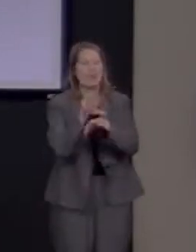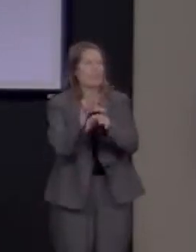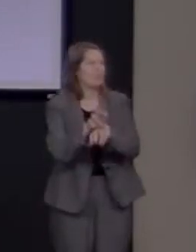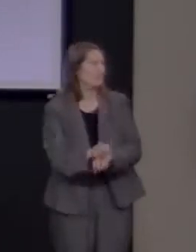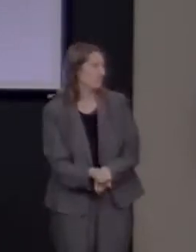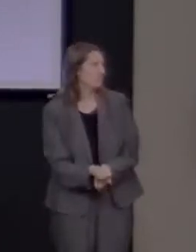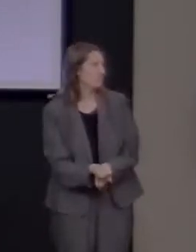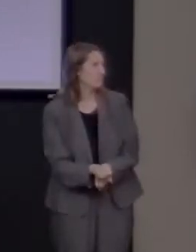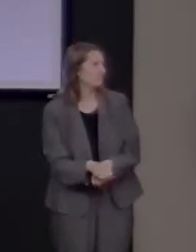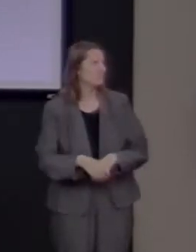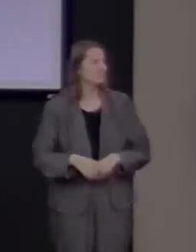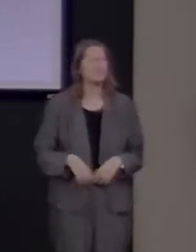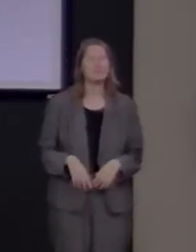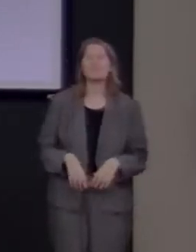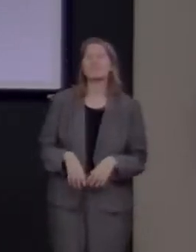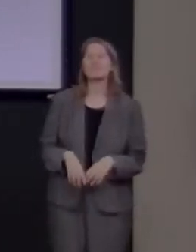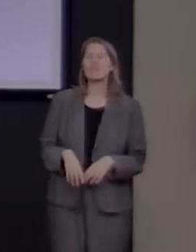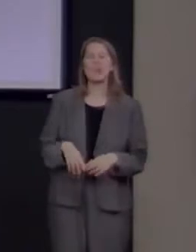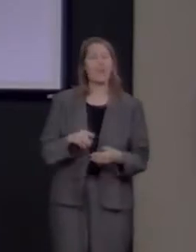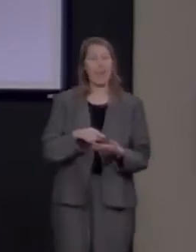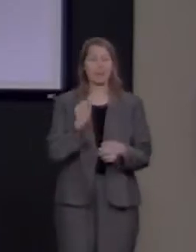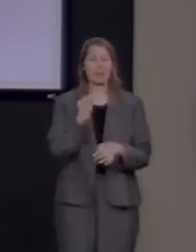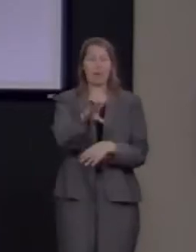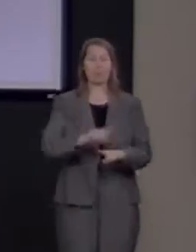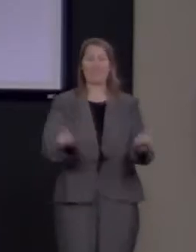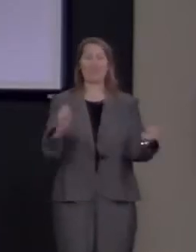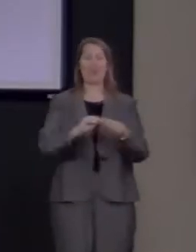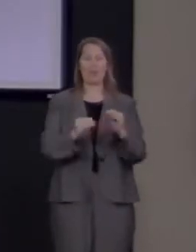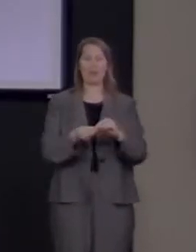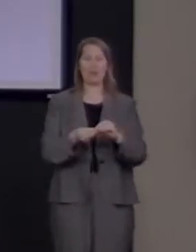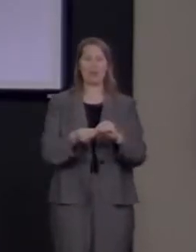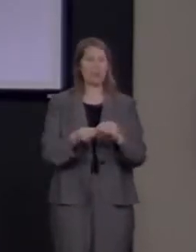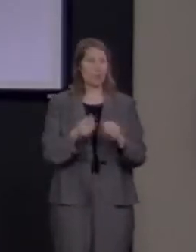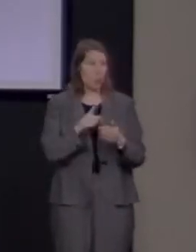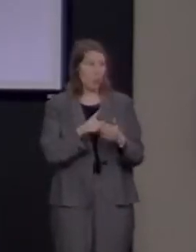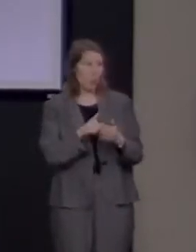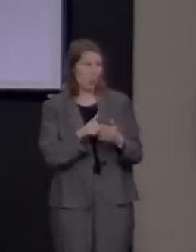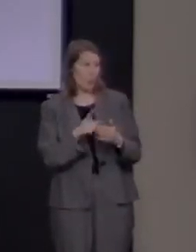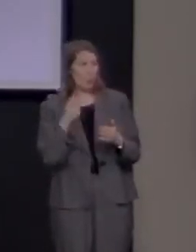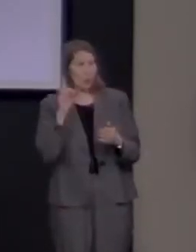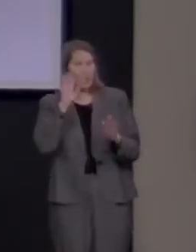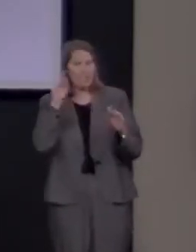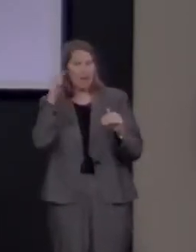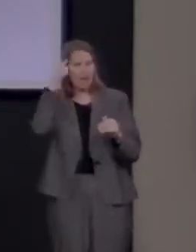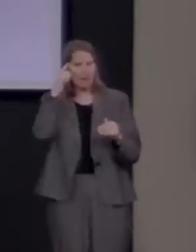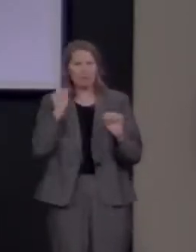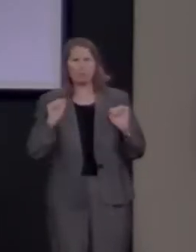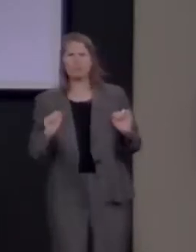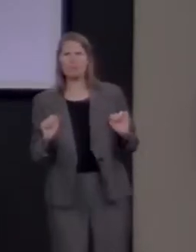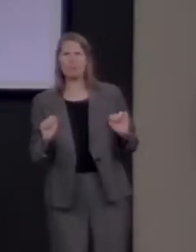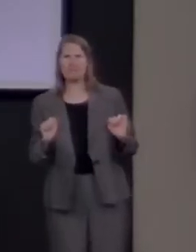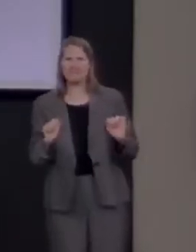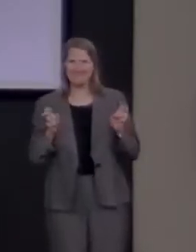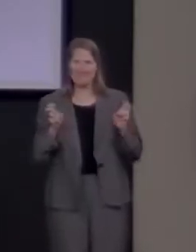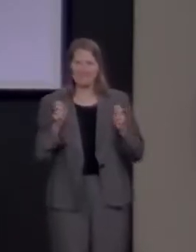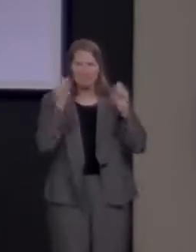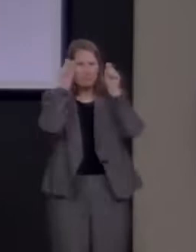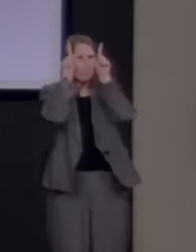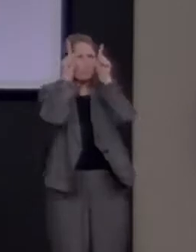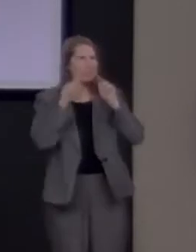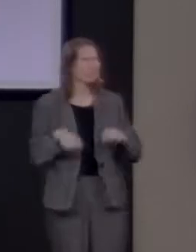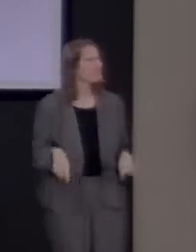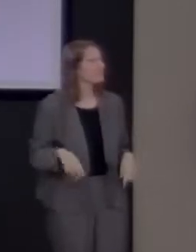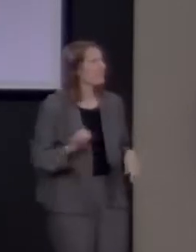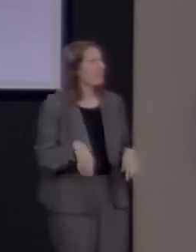repeat that number. But what then happens is you show a different number and you expect a recovery in the response. So